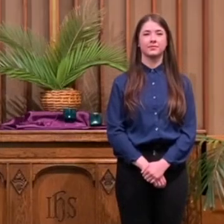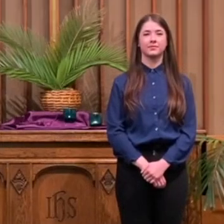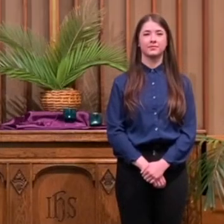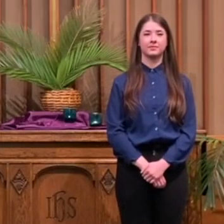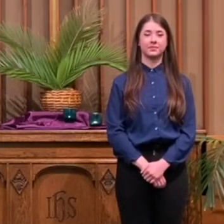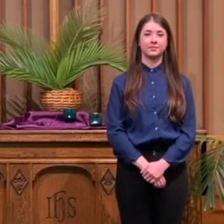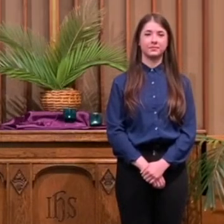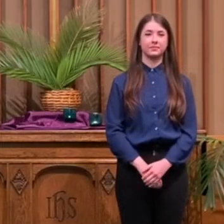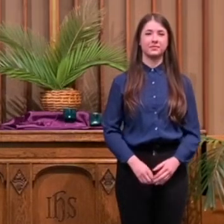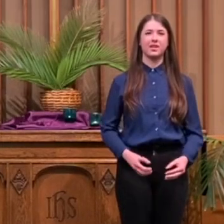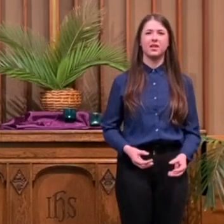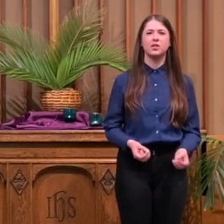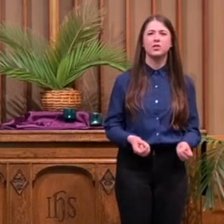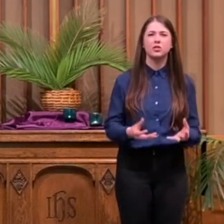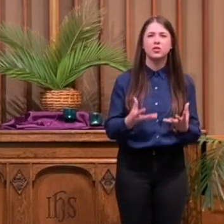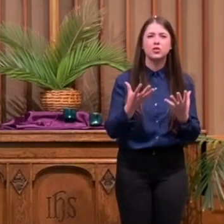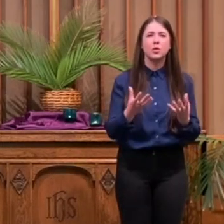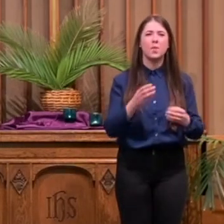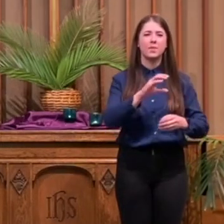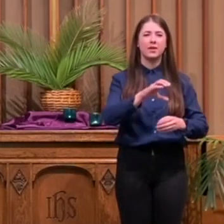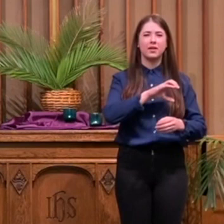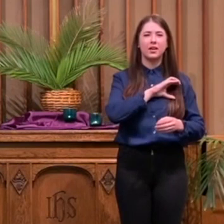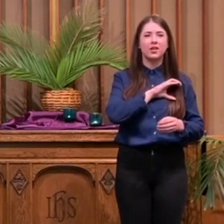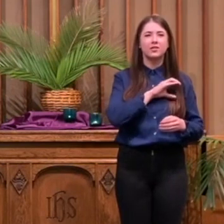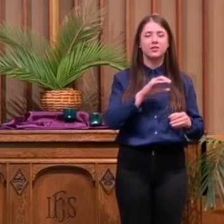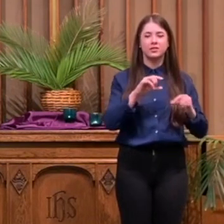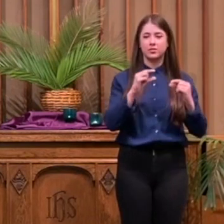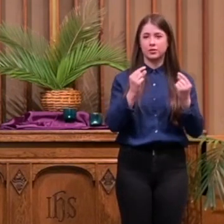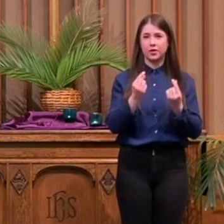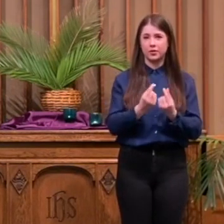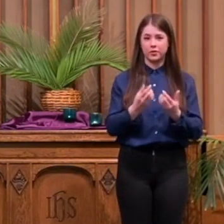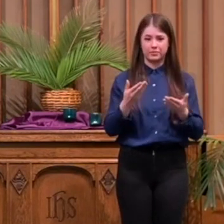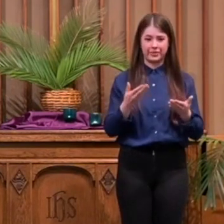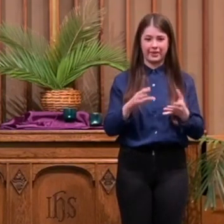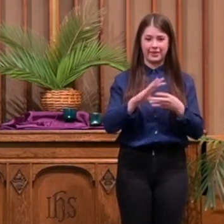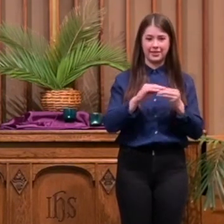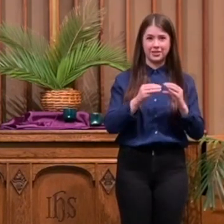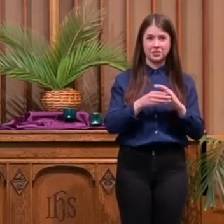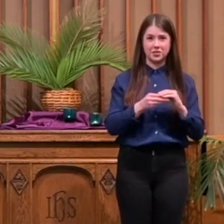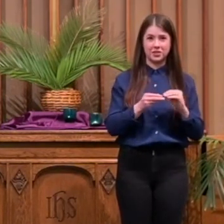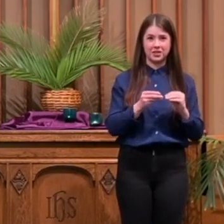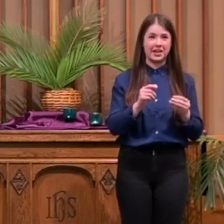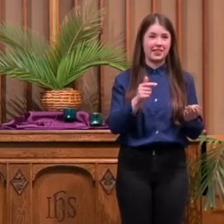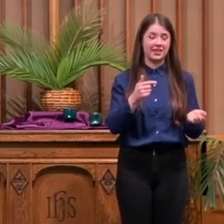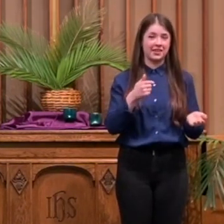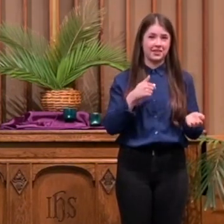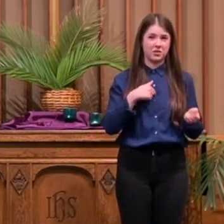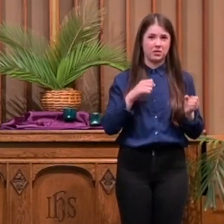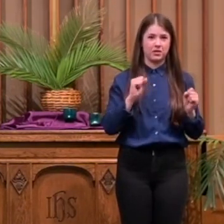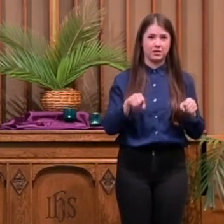There are so many characters or groups in this story that you or I can try